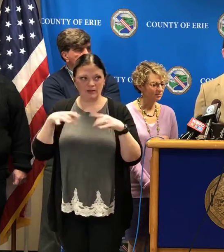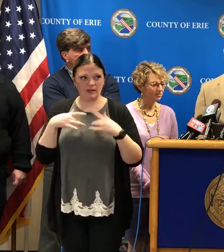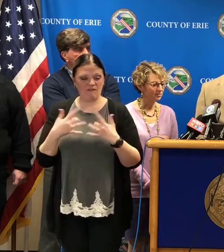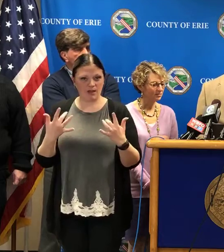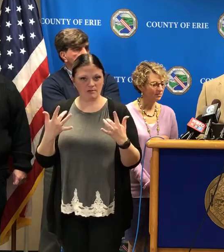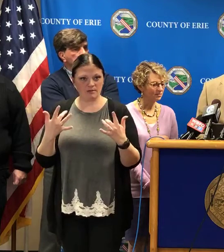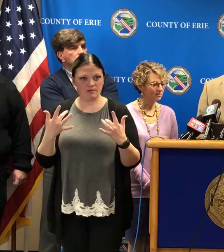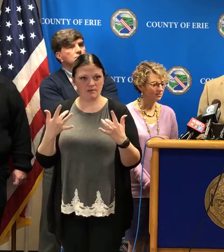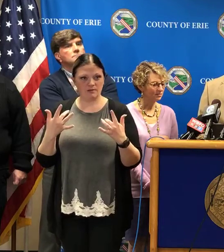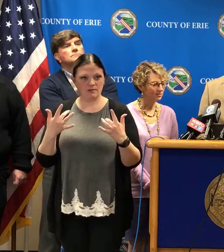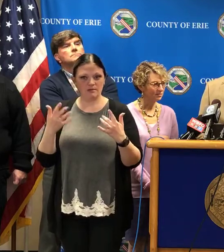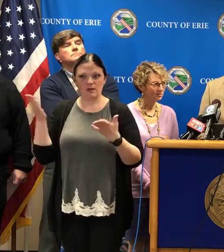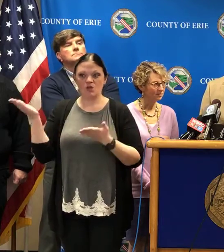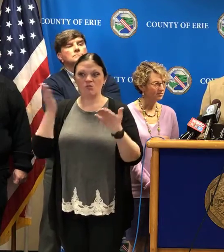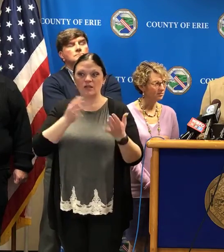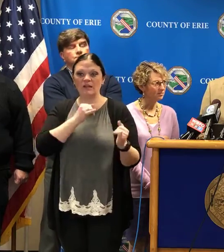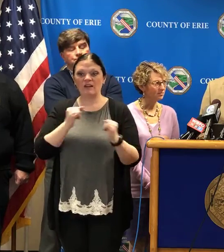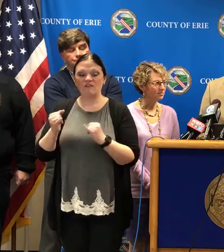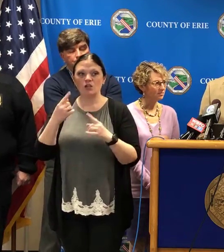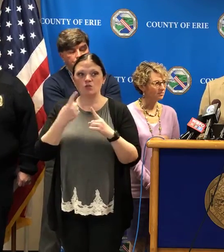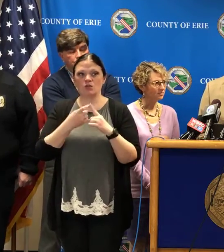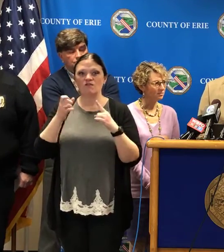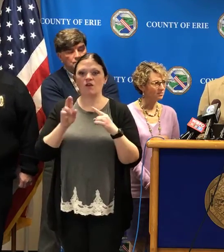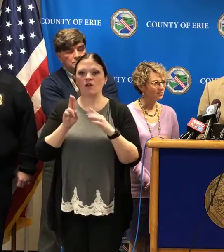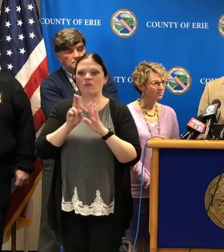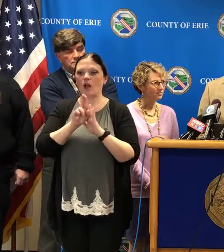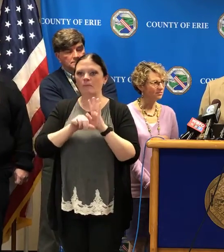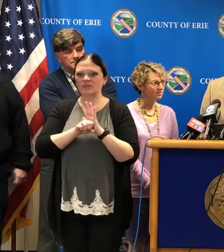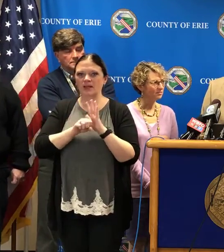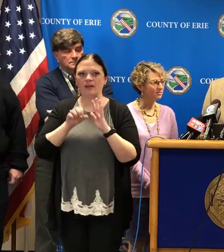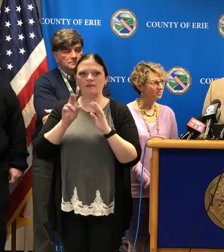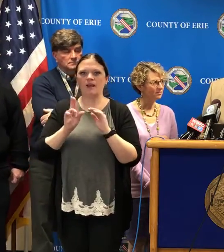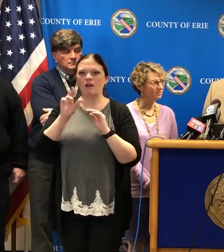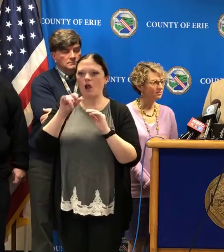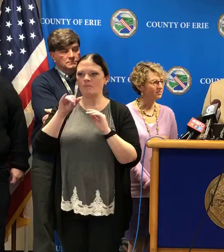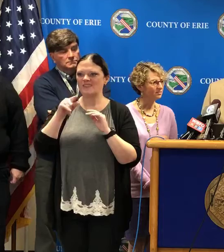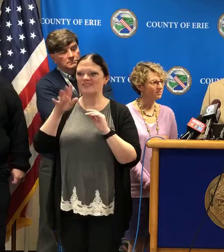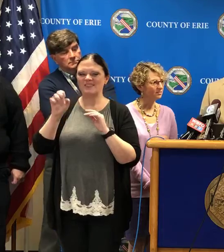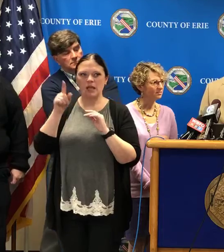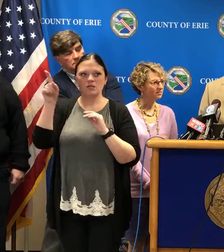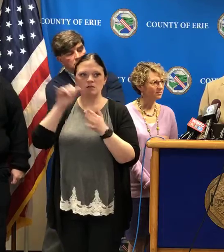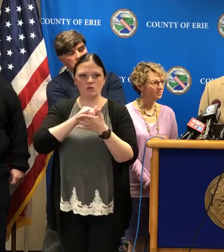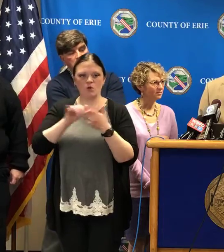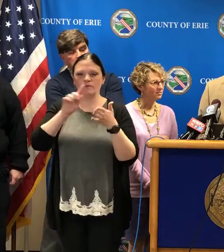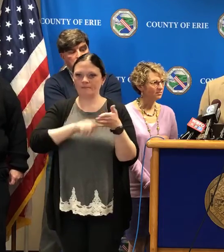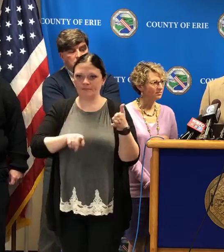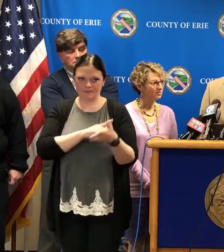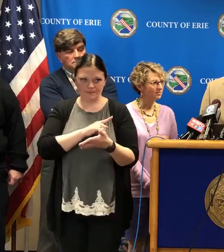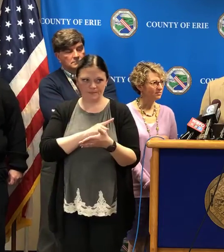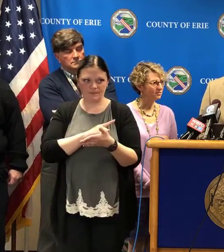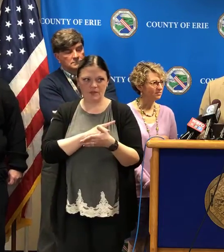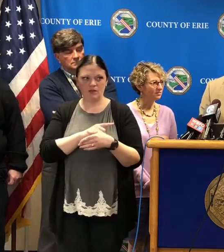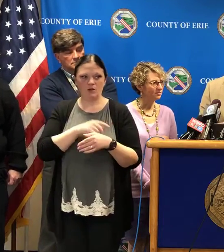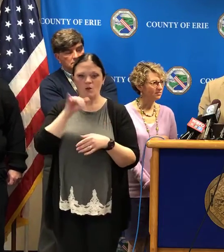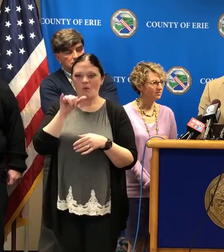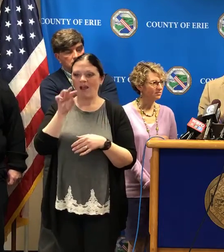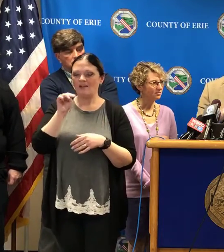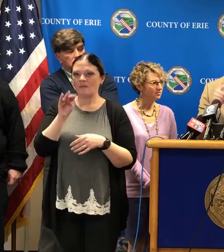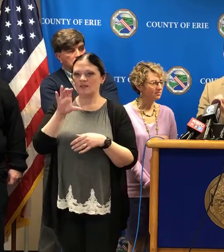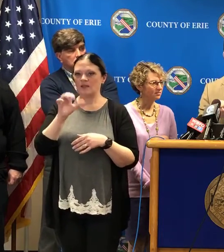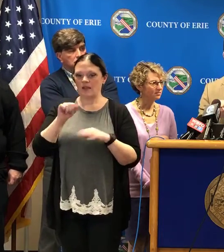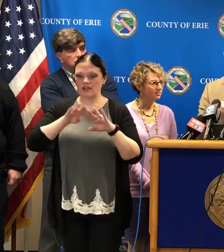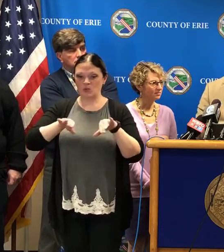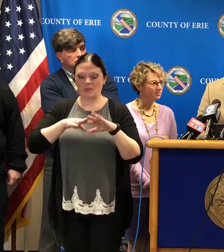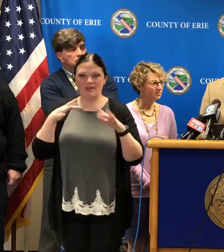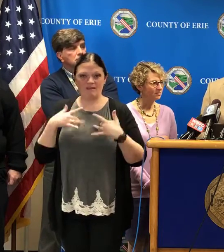event, which was bringing in individuals from across upstate New York and southern Ontario at SUNY Erie, has been canceled. The YMCA